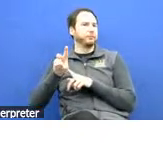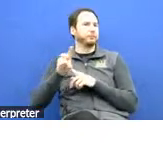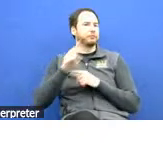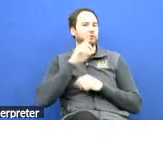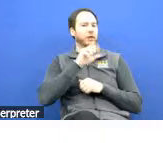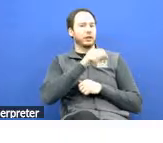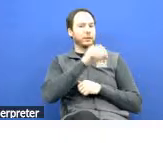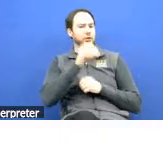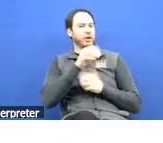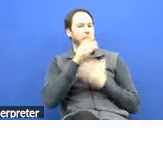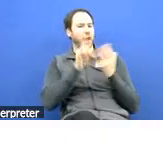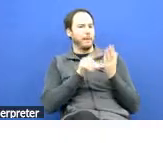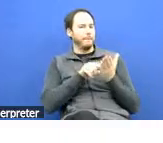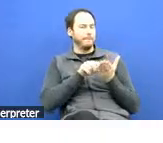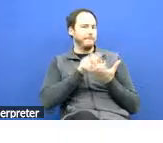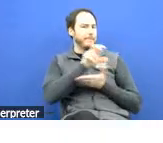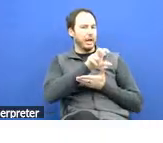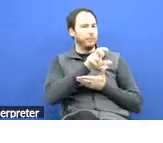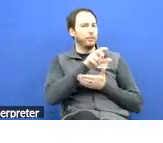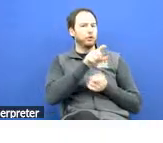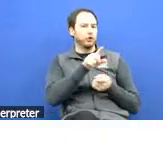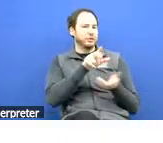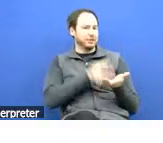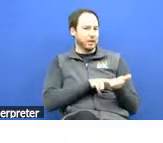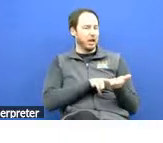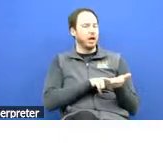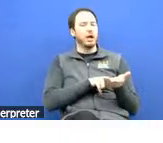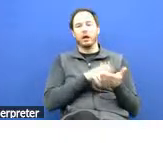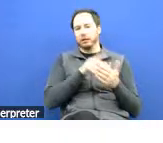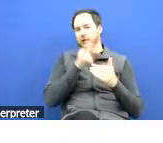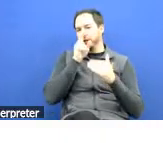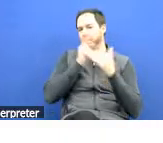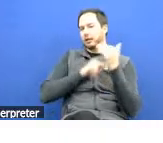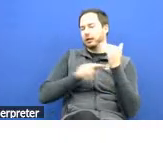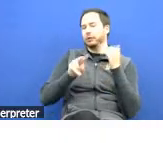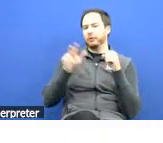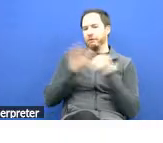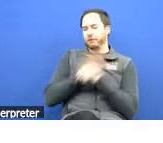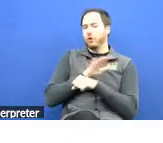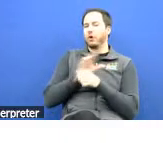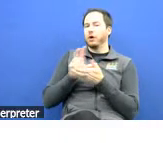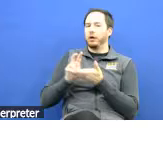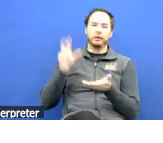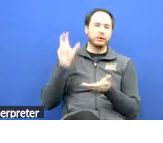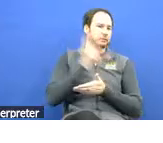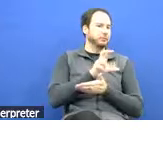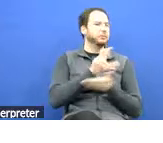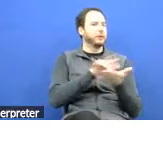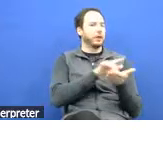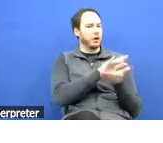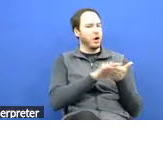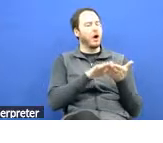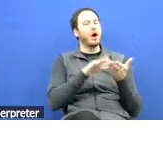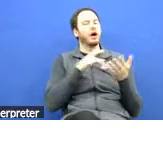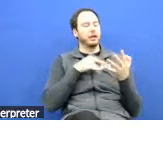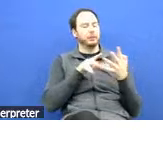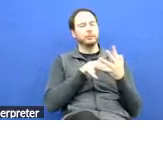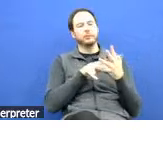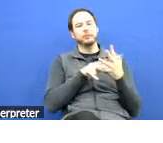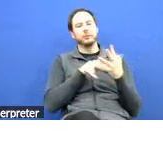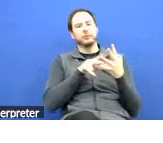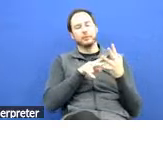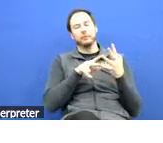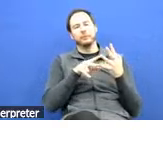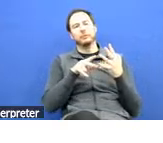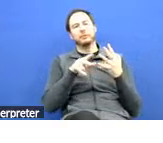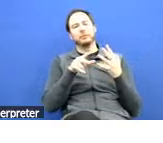option payments at the time of signing, anticipating those full easement payments being made after approval second half of